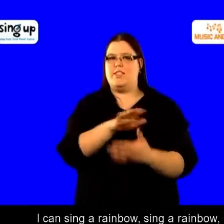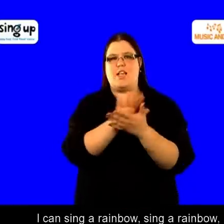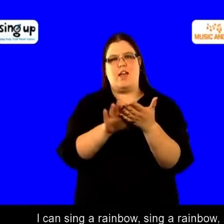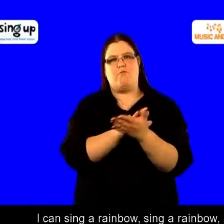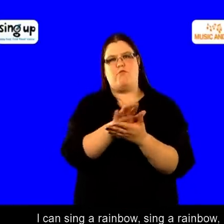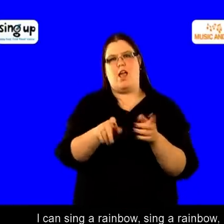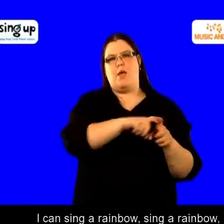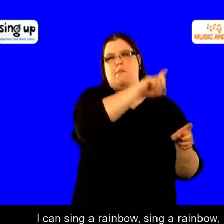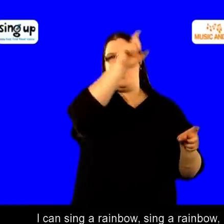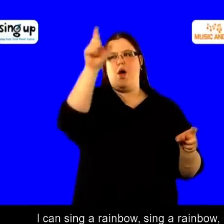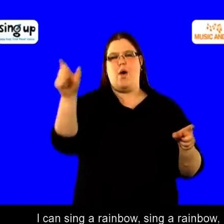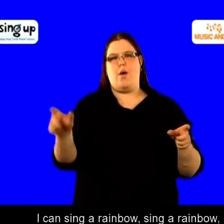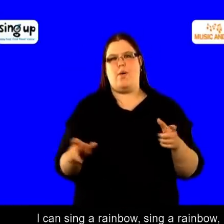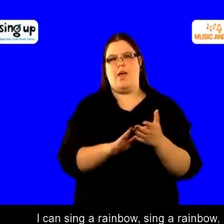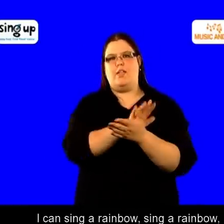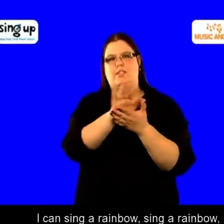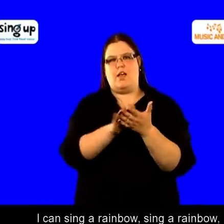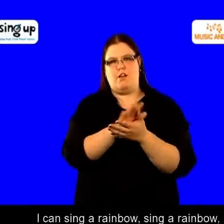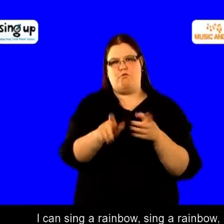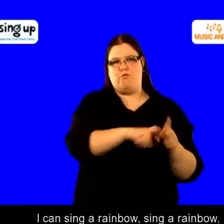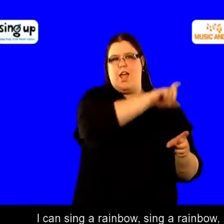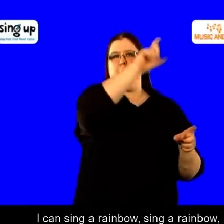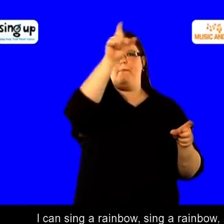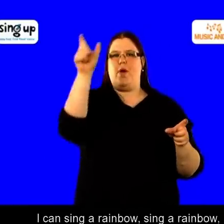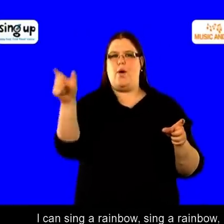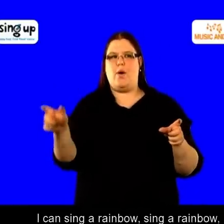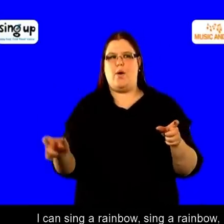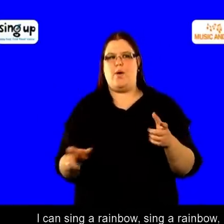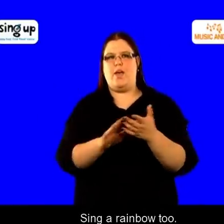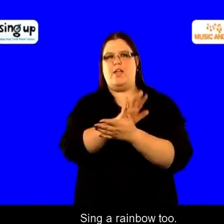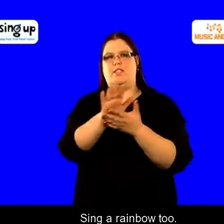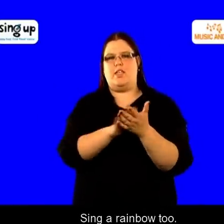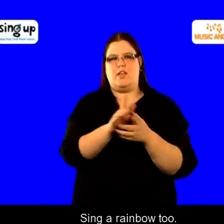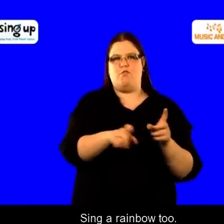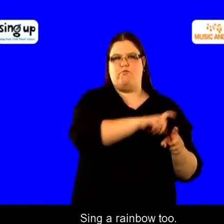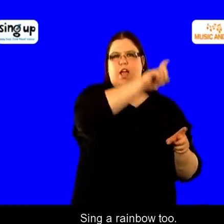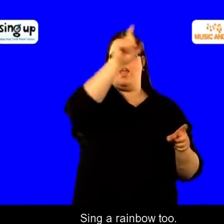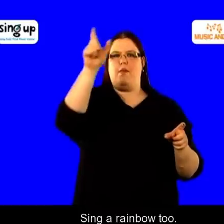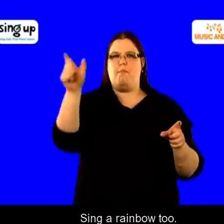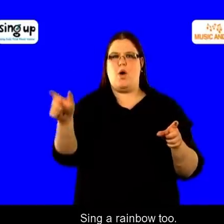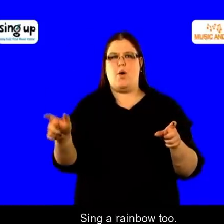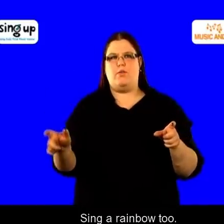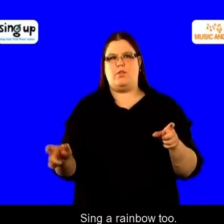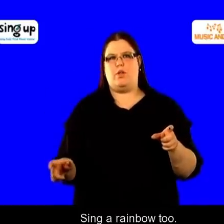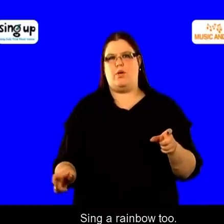sing a rainbow Sing a rainbow Sing a rainbow too